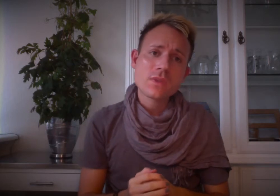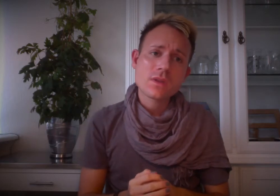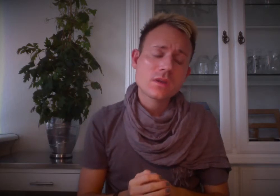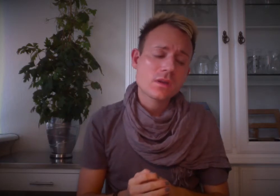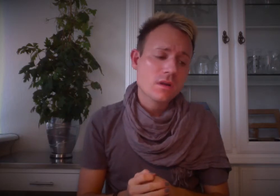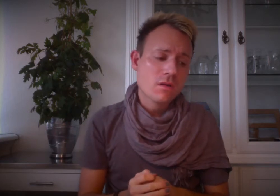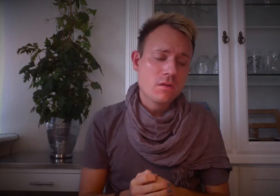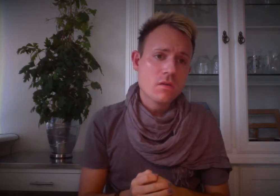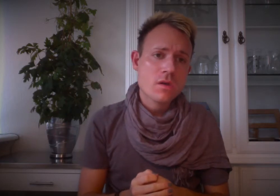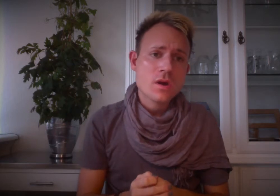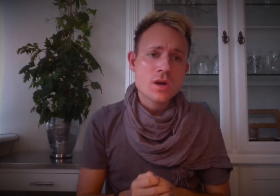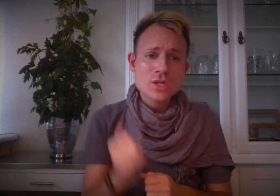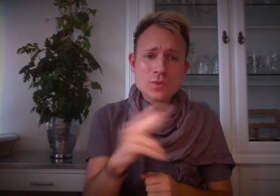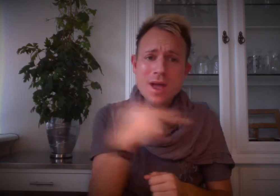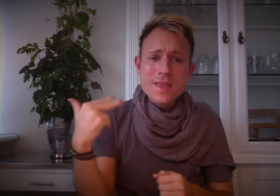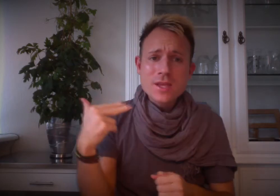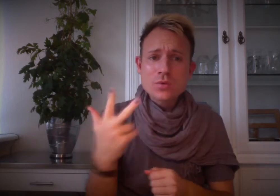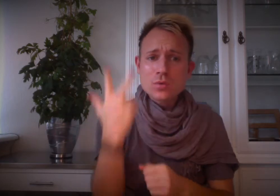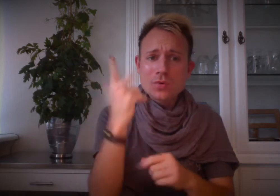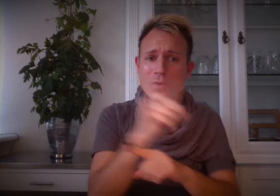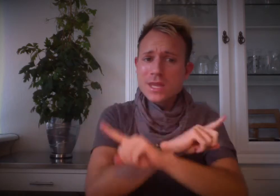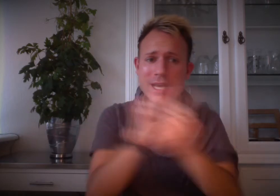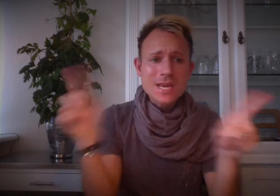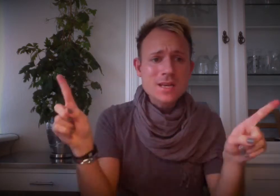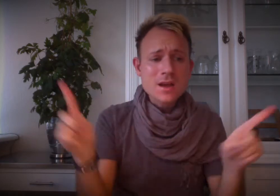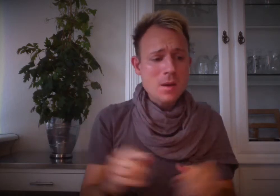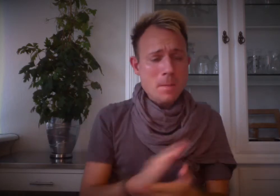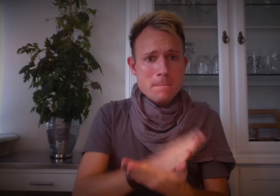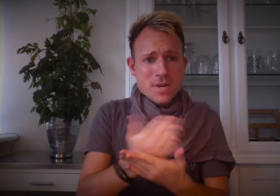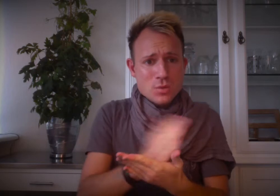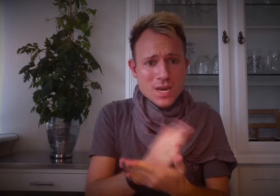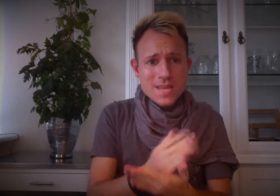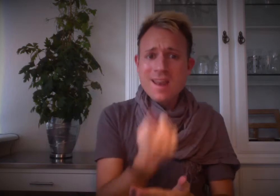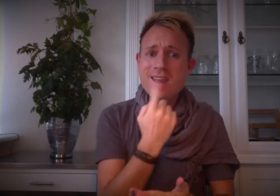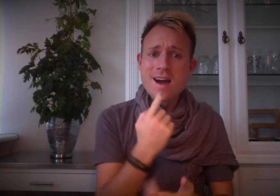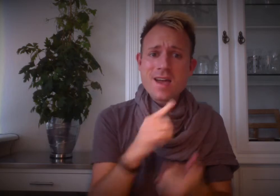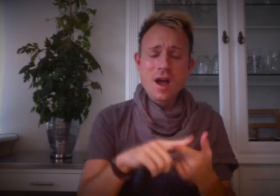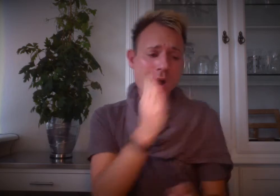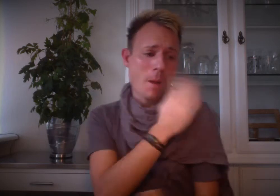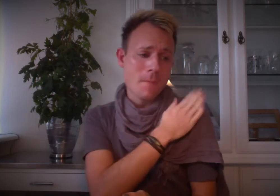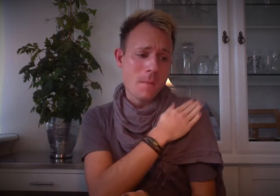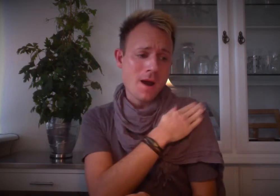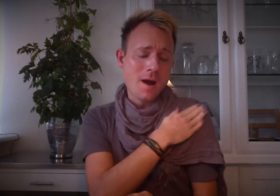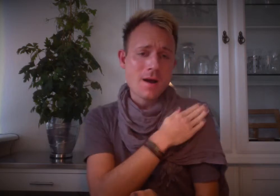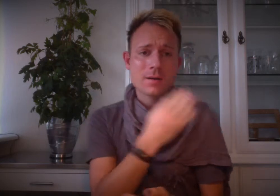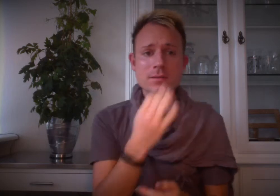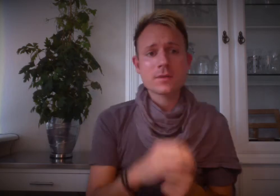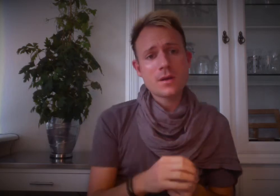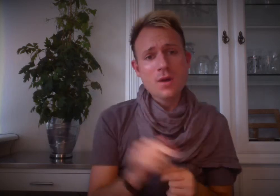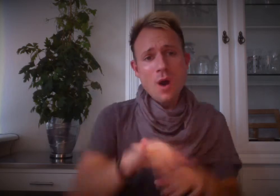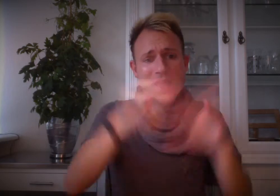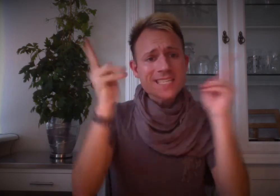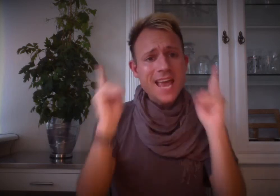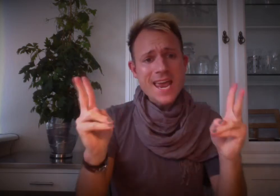She swears that there's no difference Between the lies and compliments It's all the same